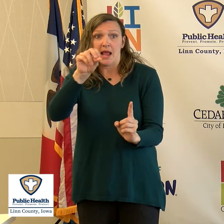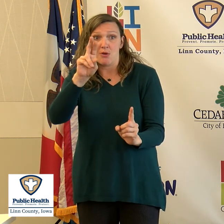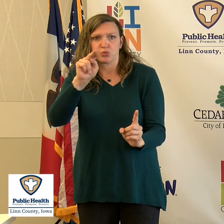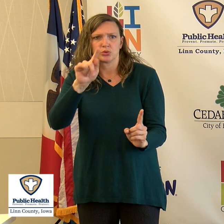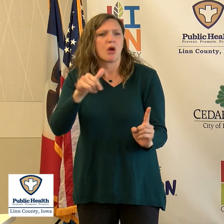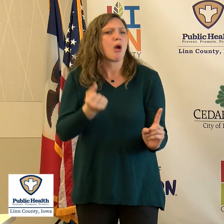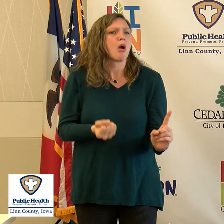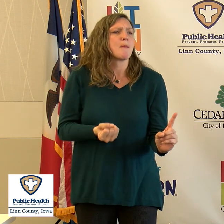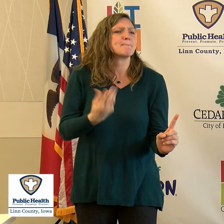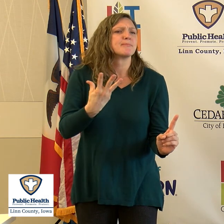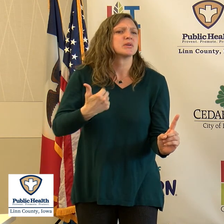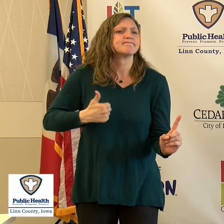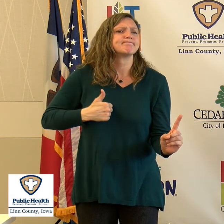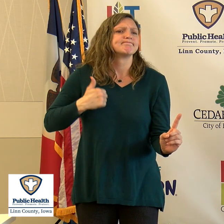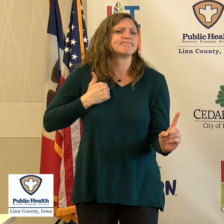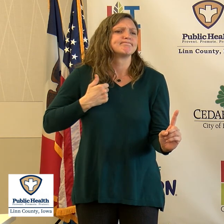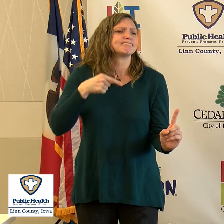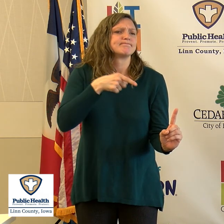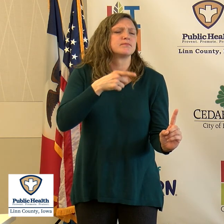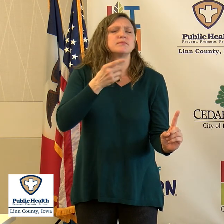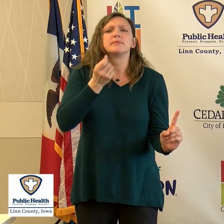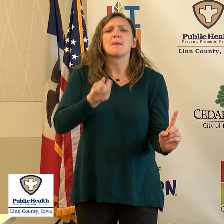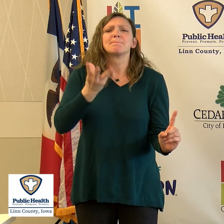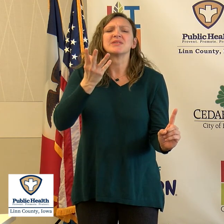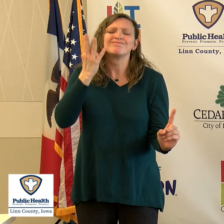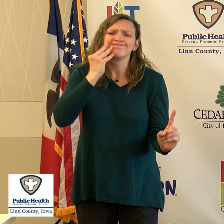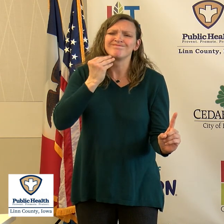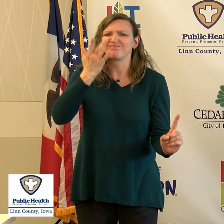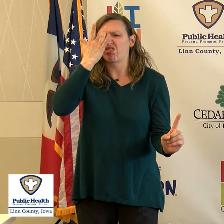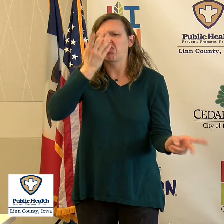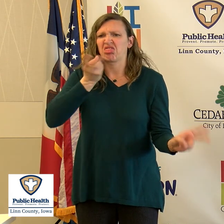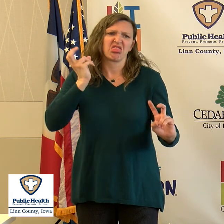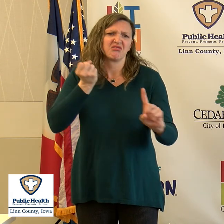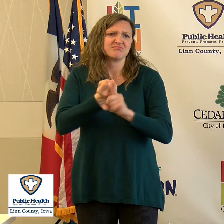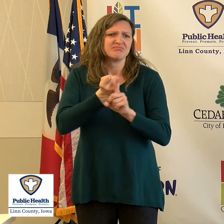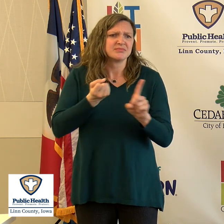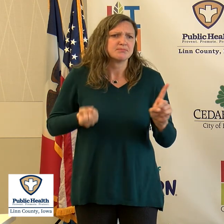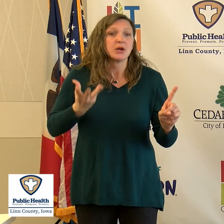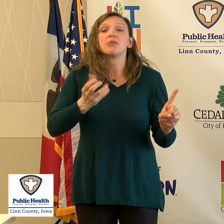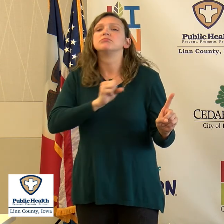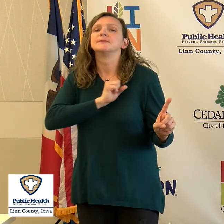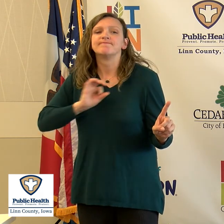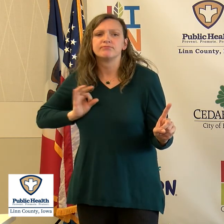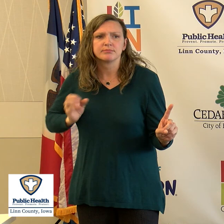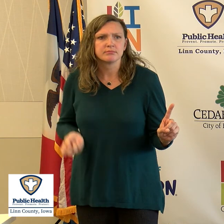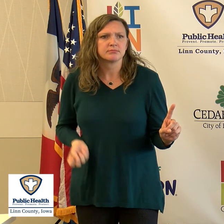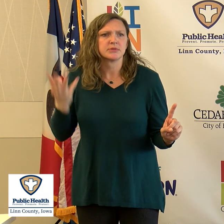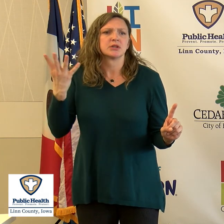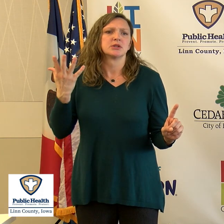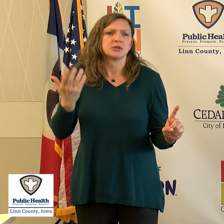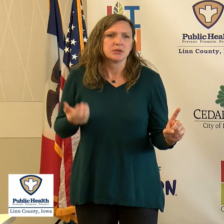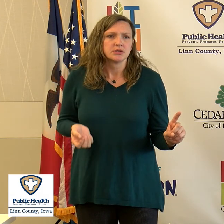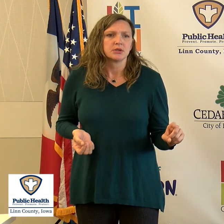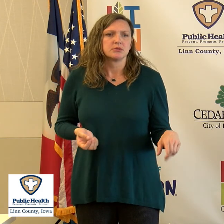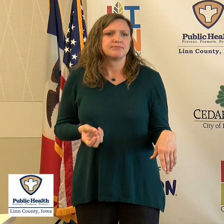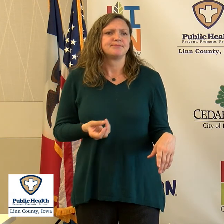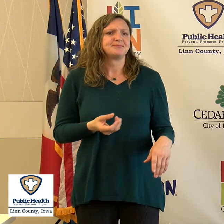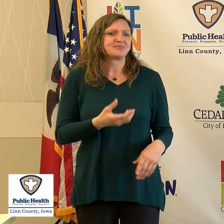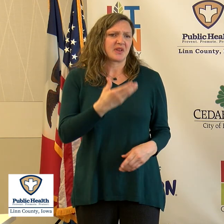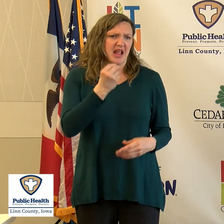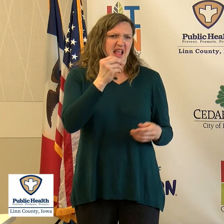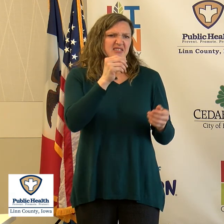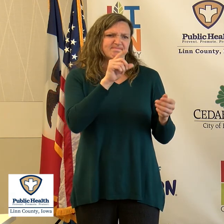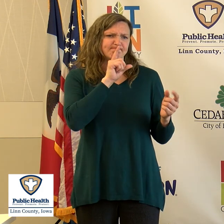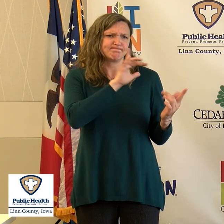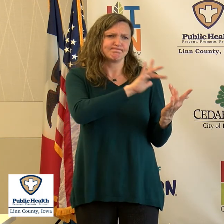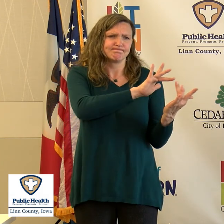people are experiencing illness within the facility, how many staff members may be ill in that facility. And then we reach out to any facilities that we see 2